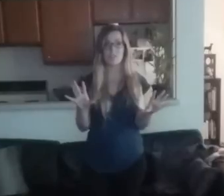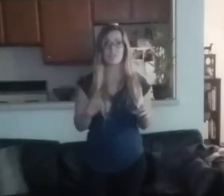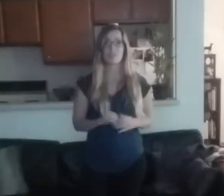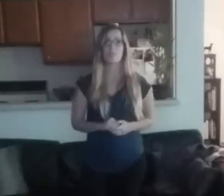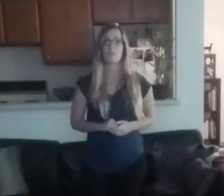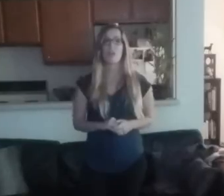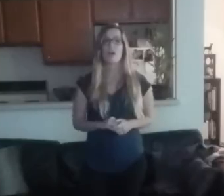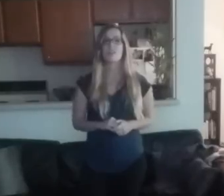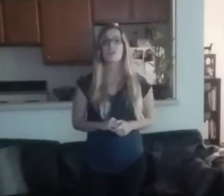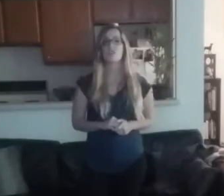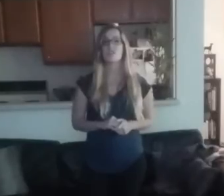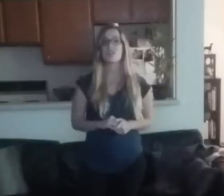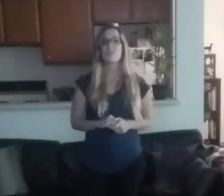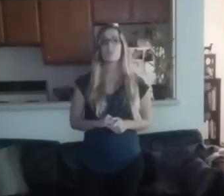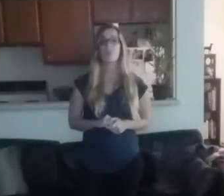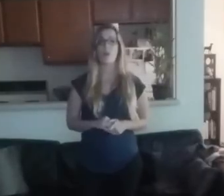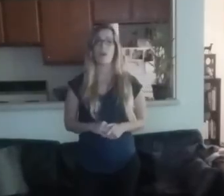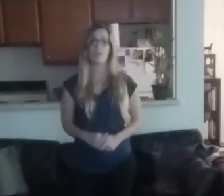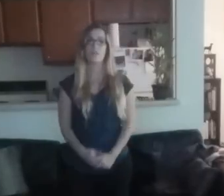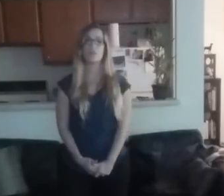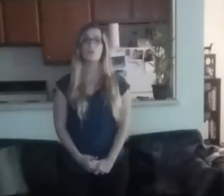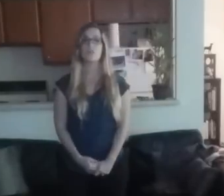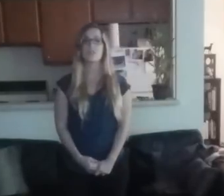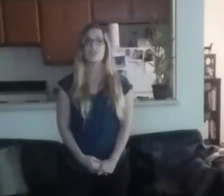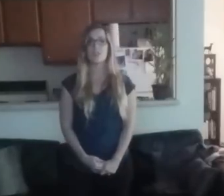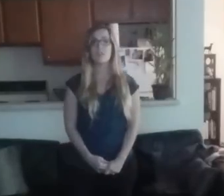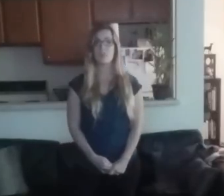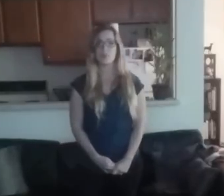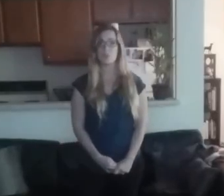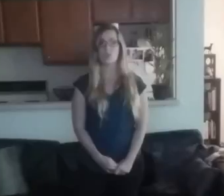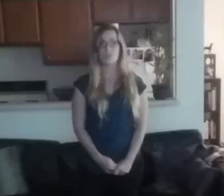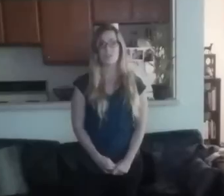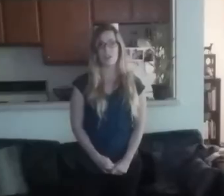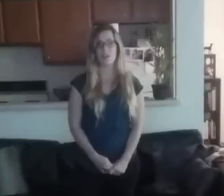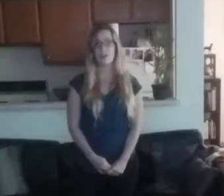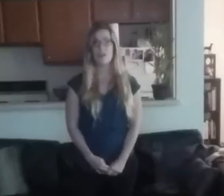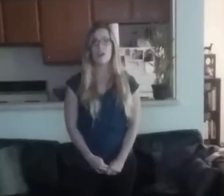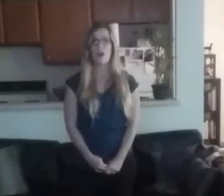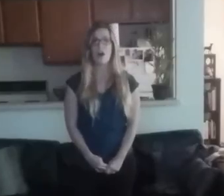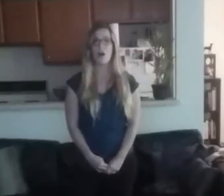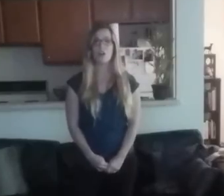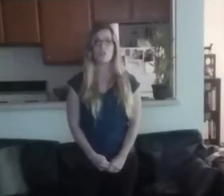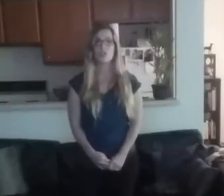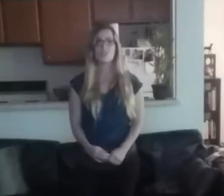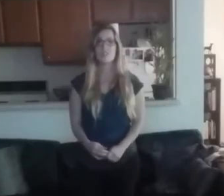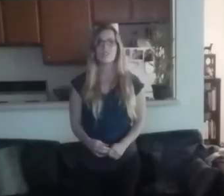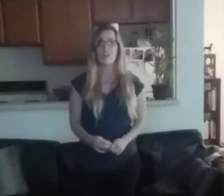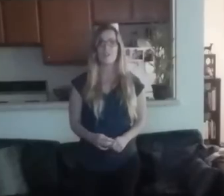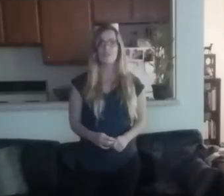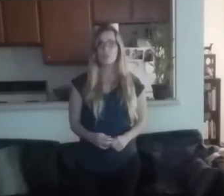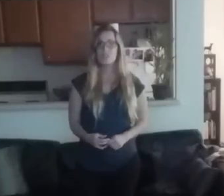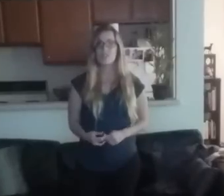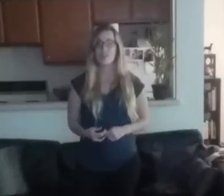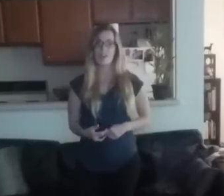released." Dr. Stephen Perel of the University of Bridgeport stated, "Our joints contain fluids and